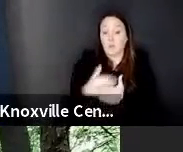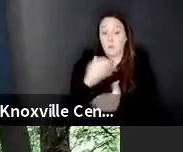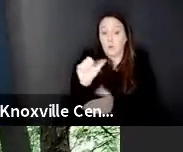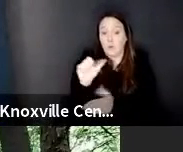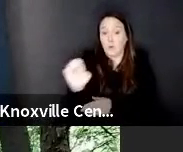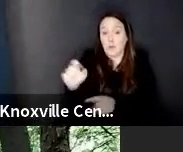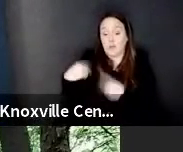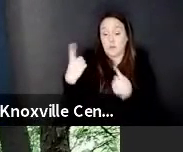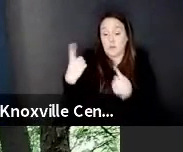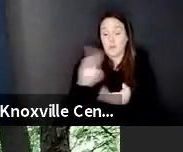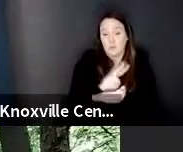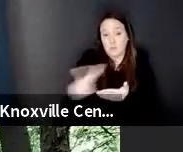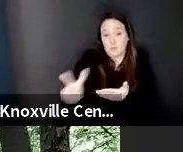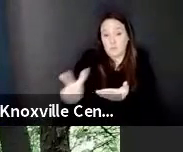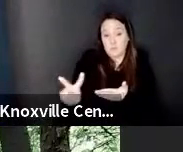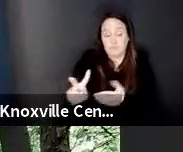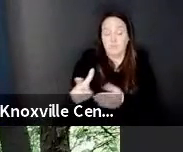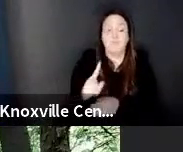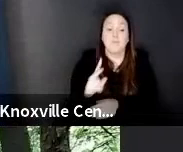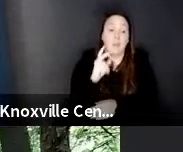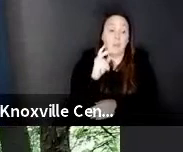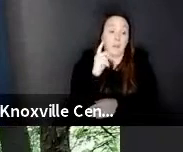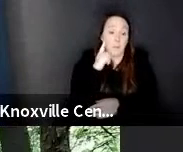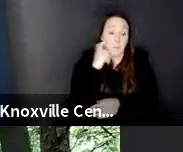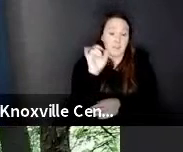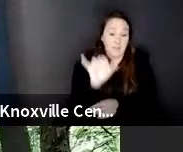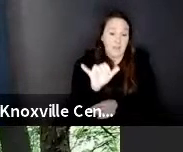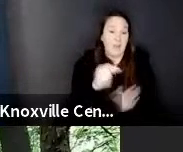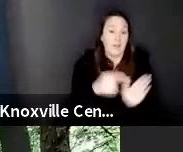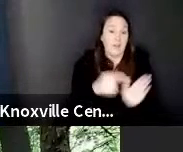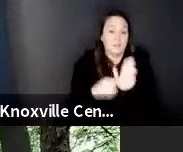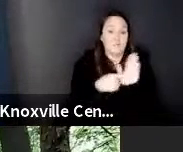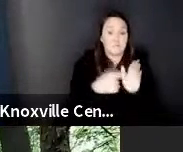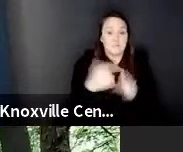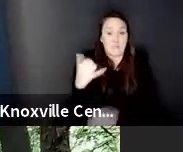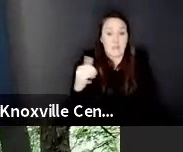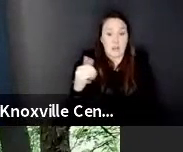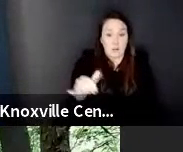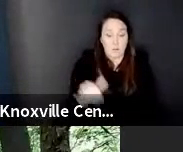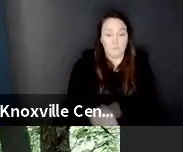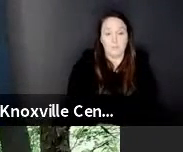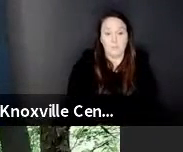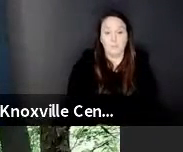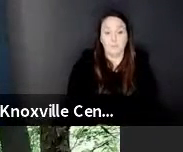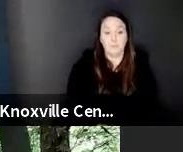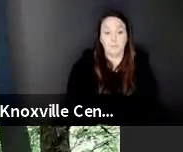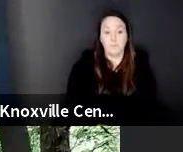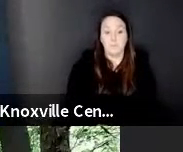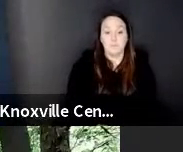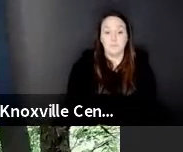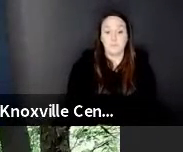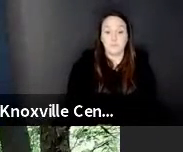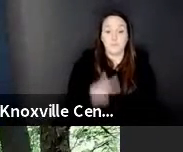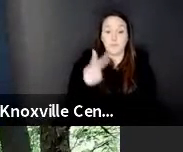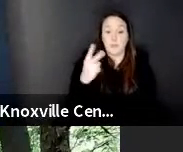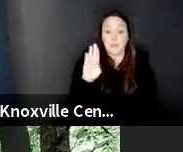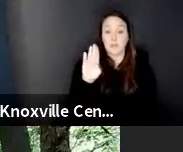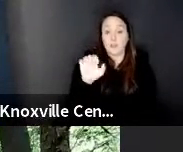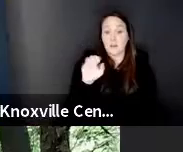past 14 days. Because of these factors, we are representing this benchmark as yellow. Our second